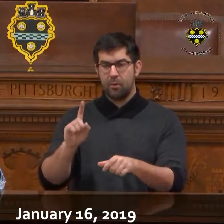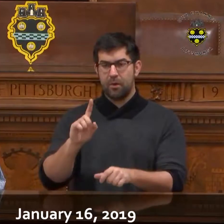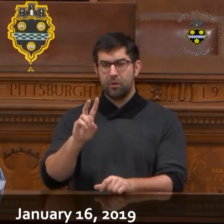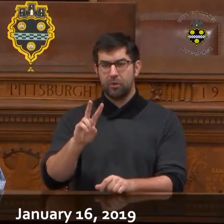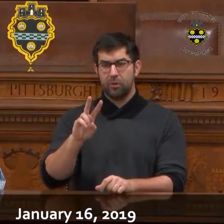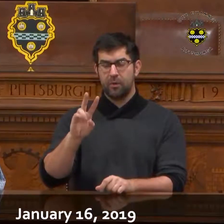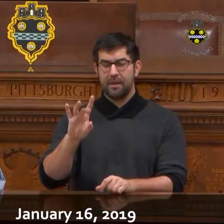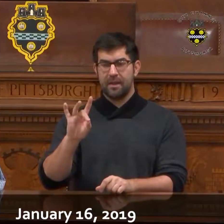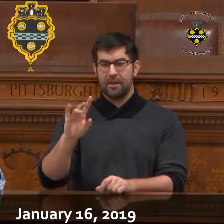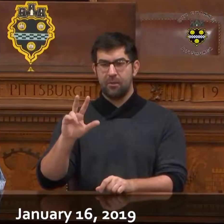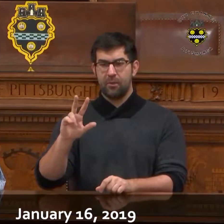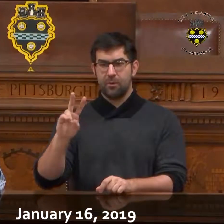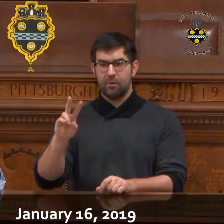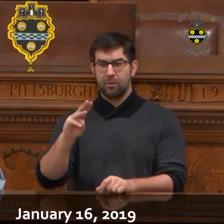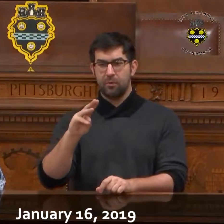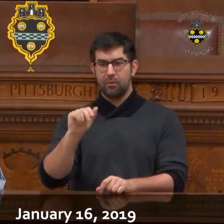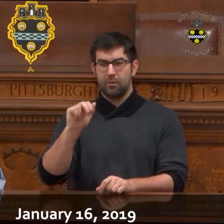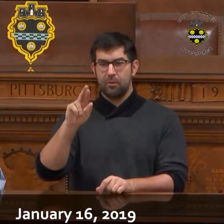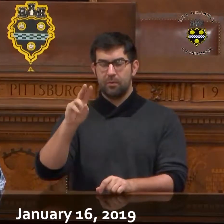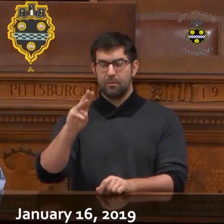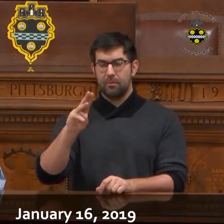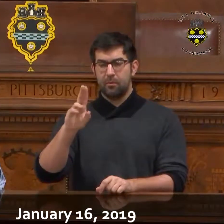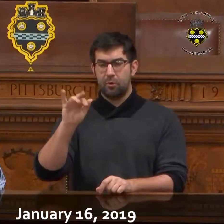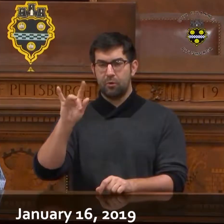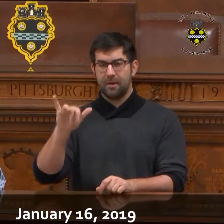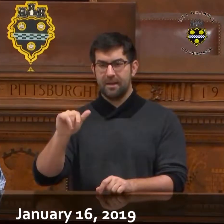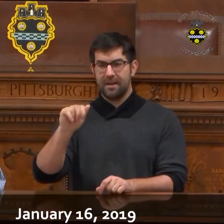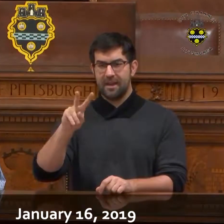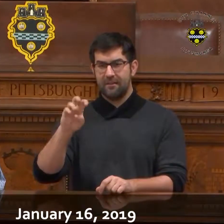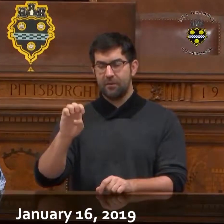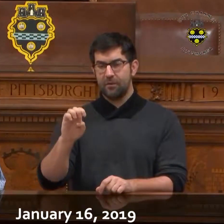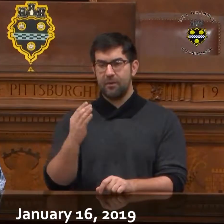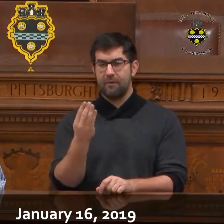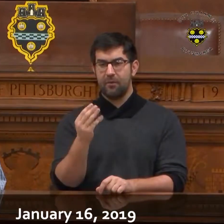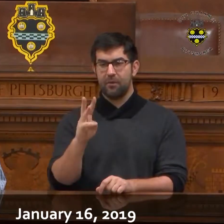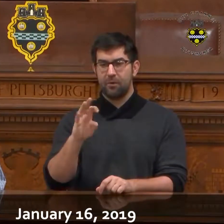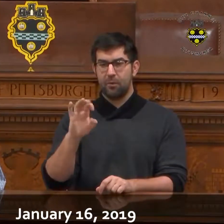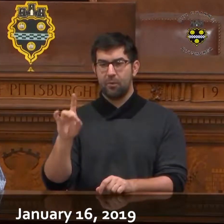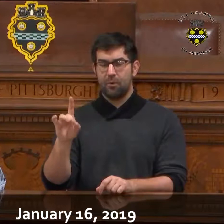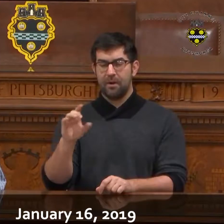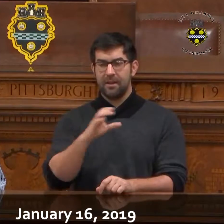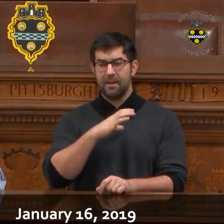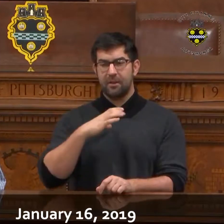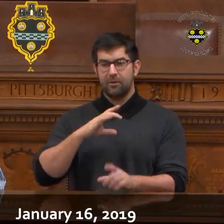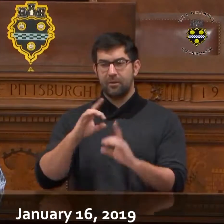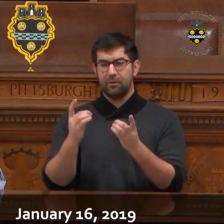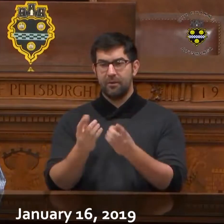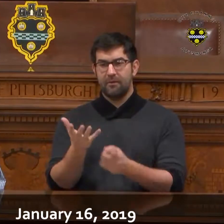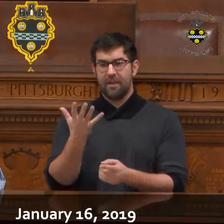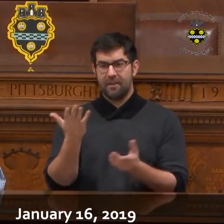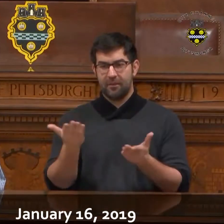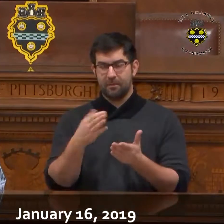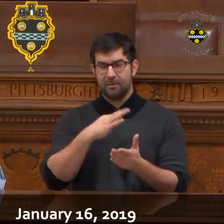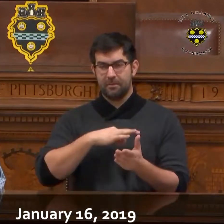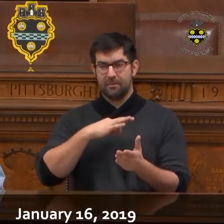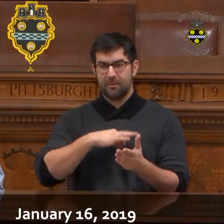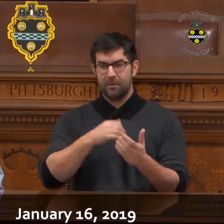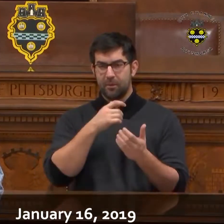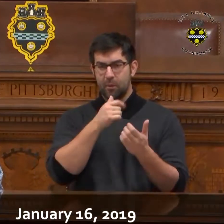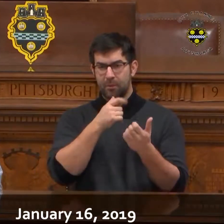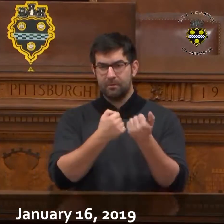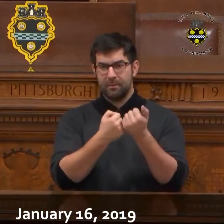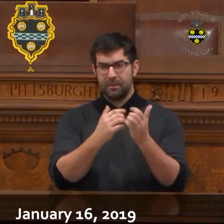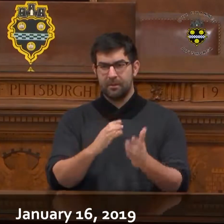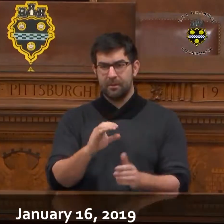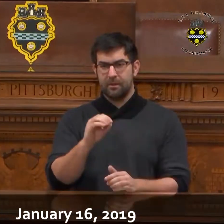2832 Murray Avenue in the 14th Ward, Council District 5 of the City of Pittsburgh, sponsored by